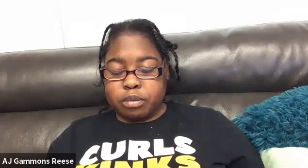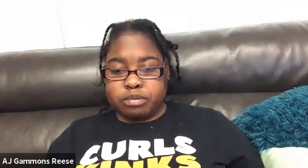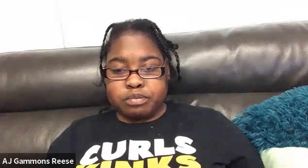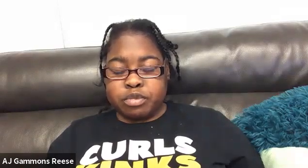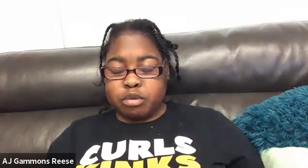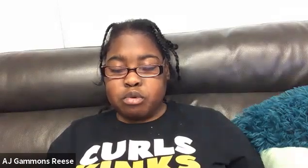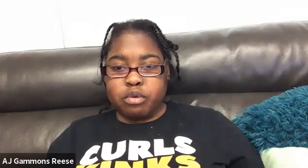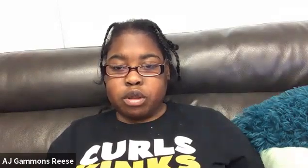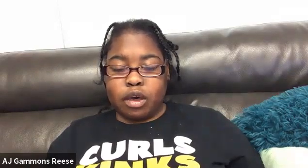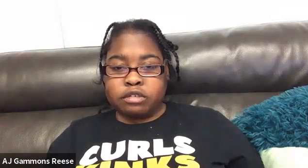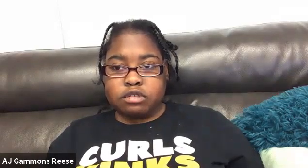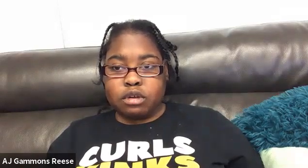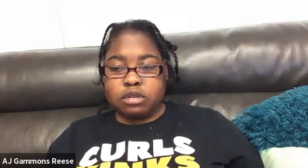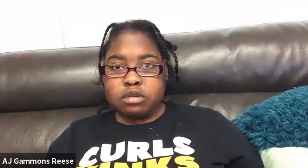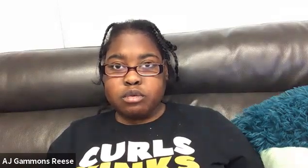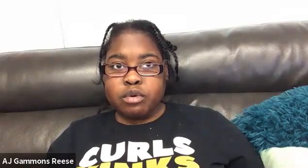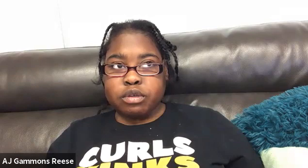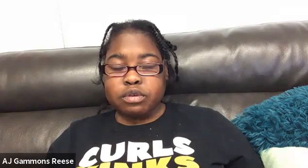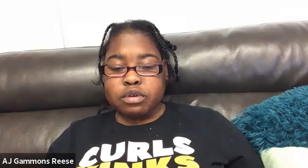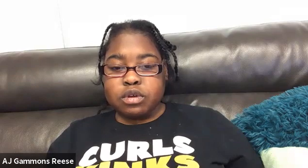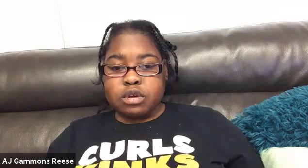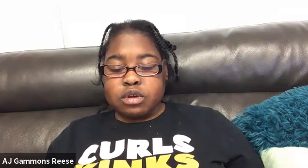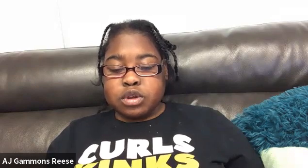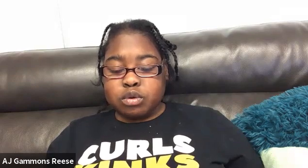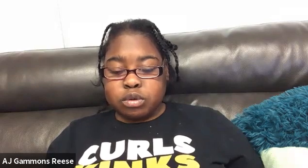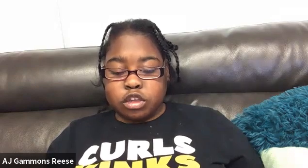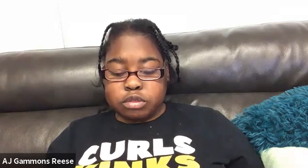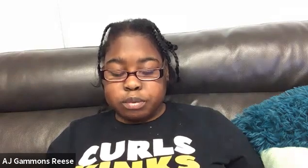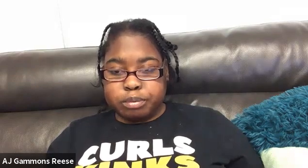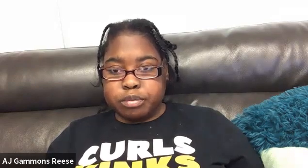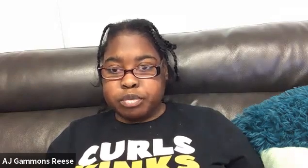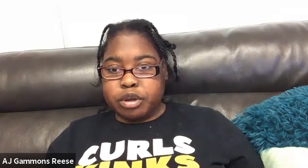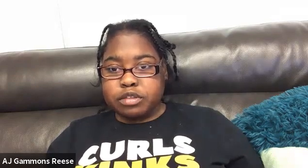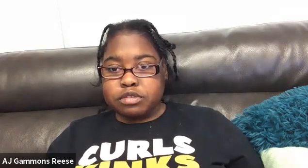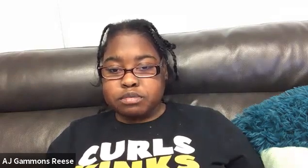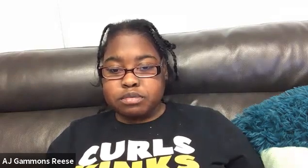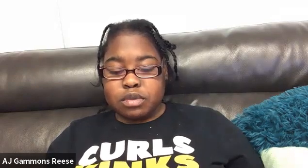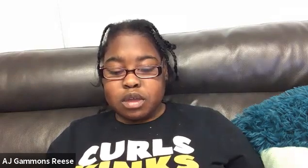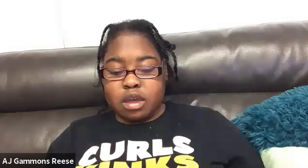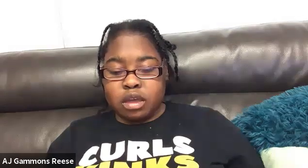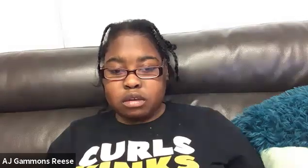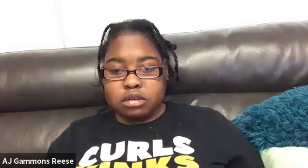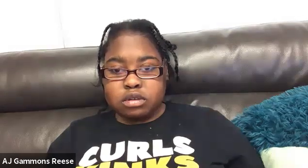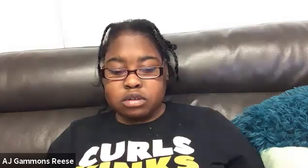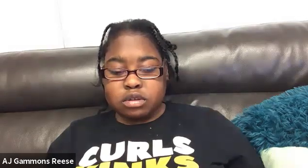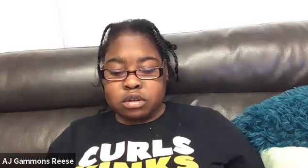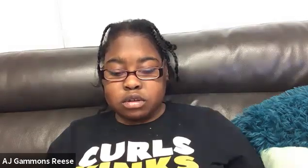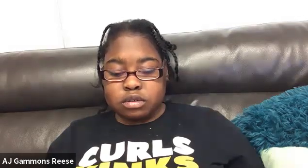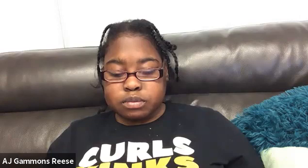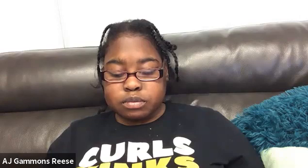like purple red glasses on with shorter length braids